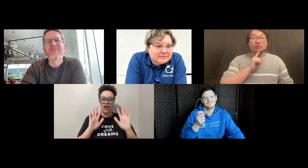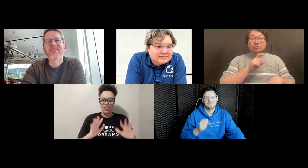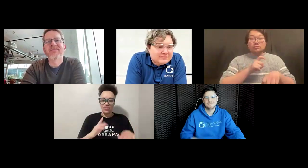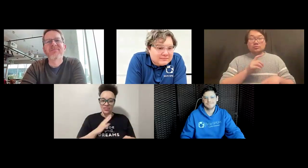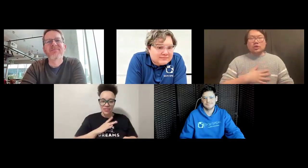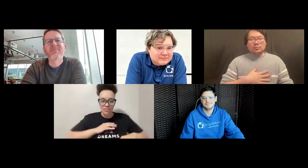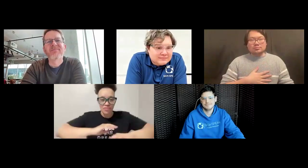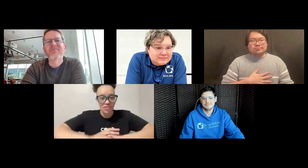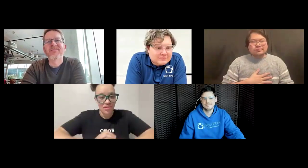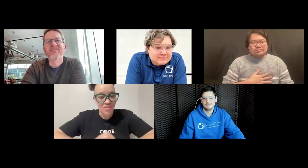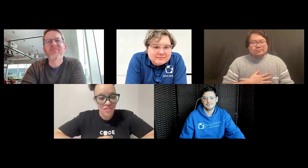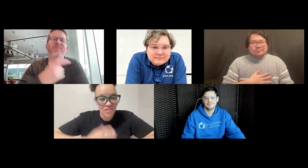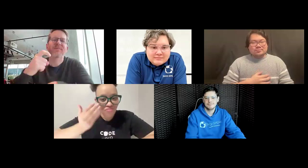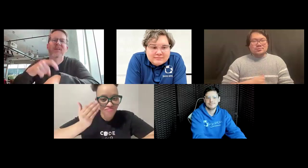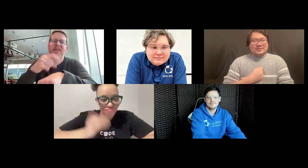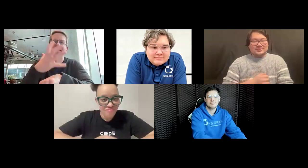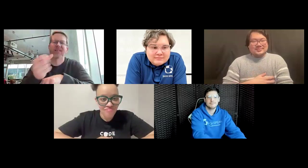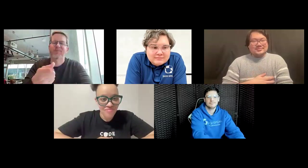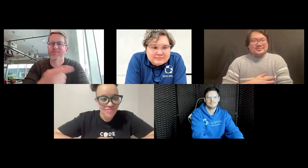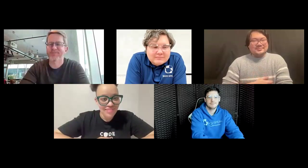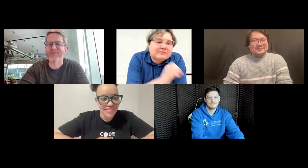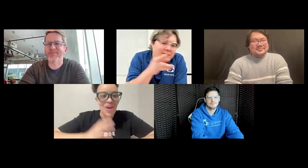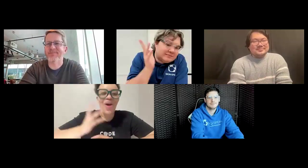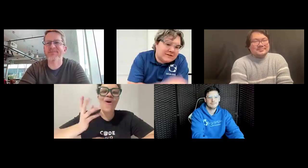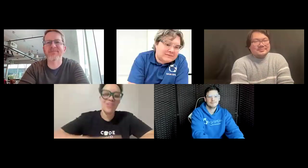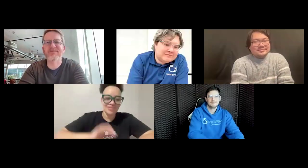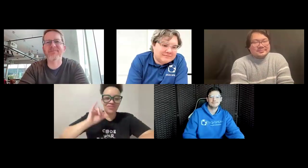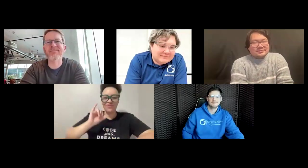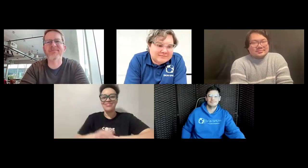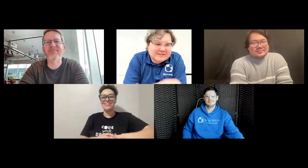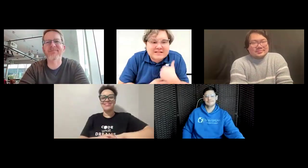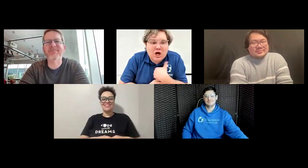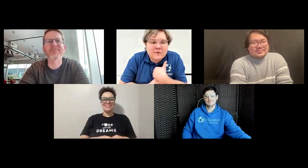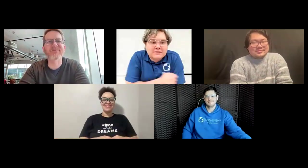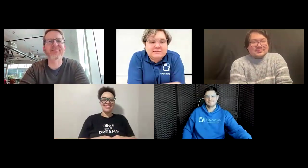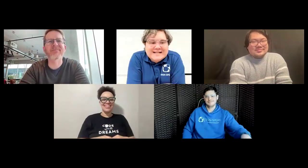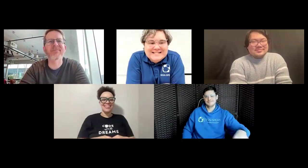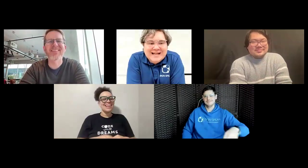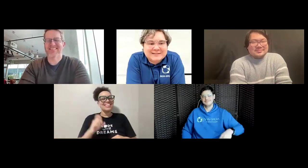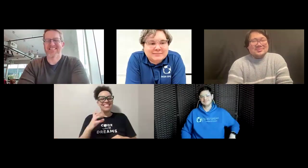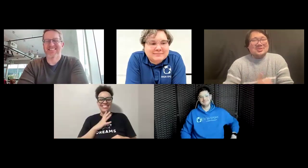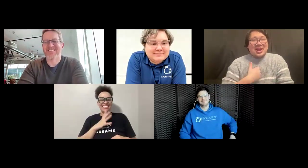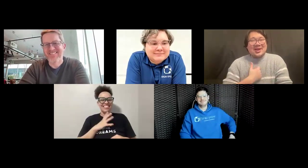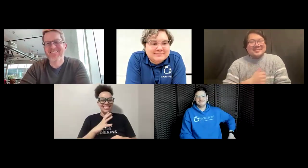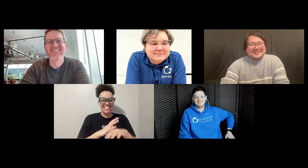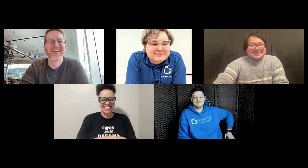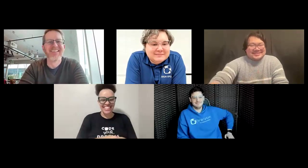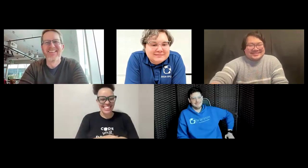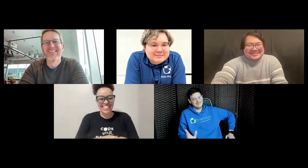end. That's awesome. Yeah, wow. Okay, unfortunately, we are out of time for today. Sorry. No,